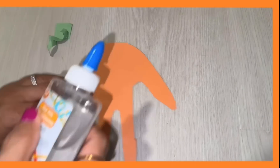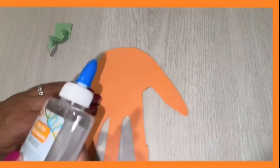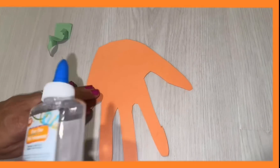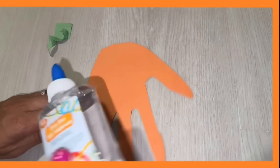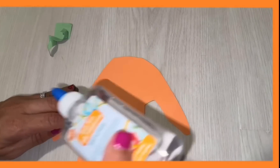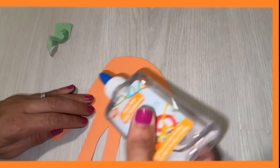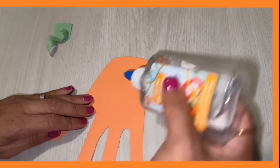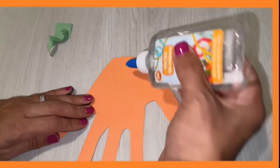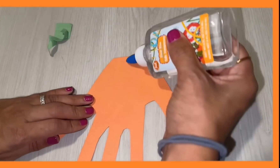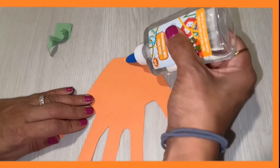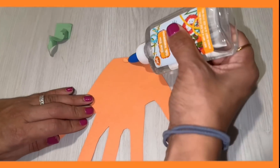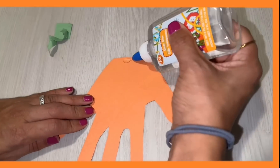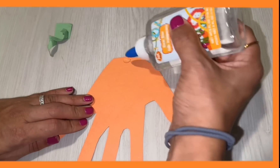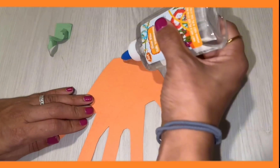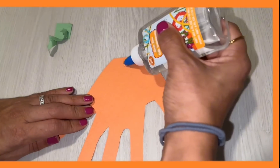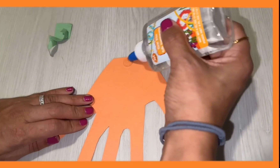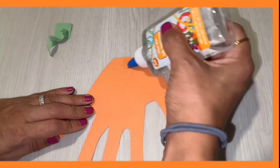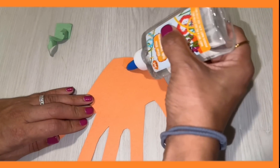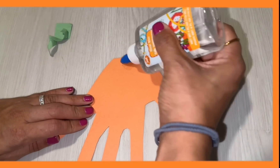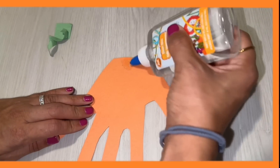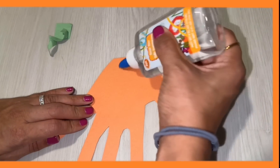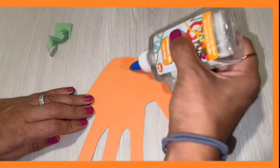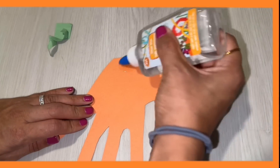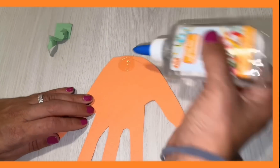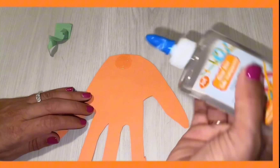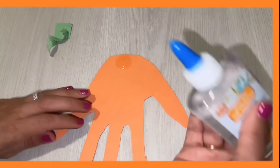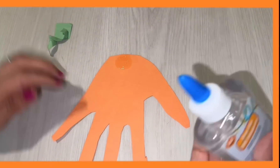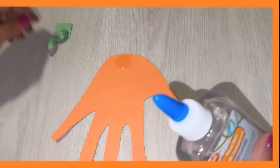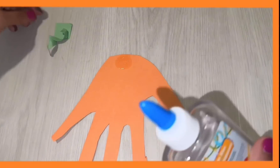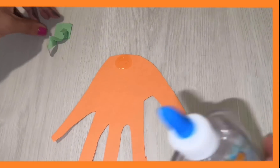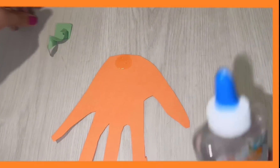Make sure you apply a great amount of glue.